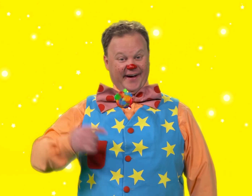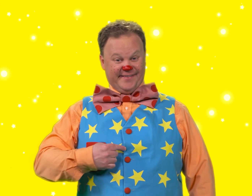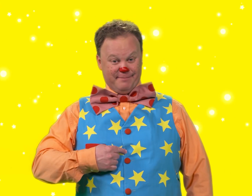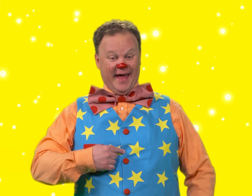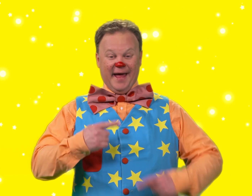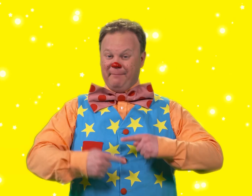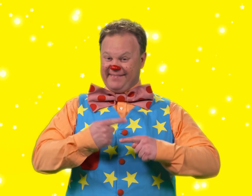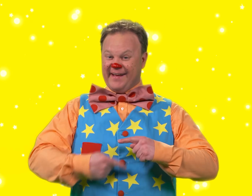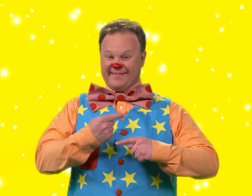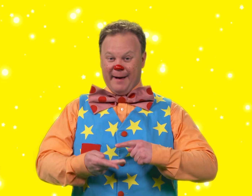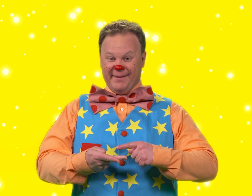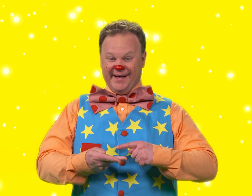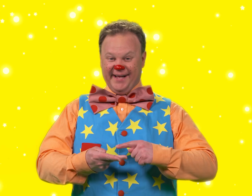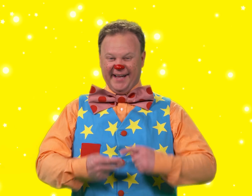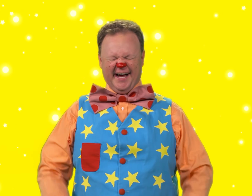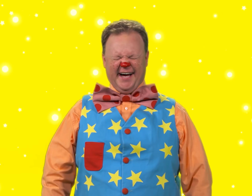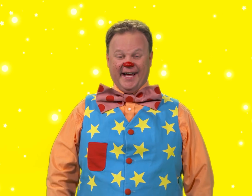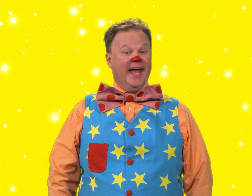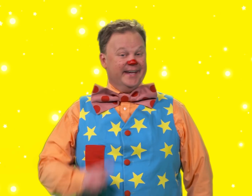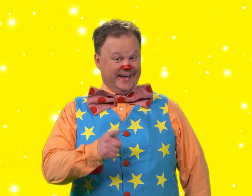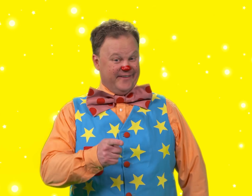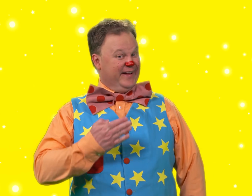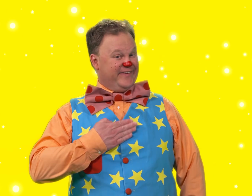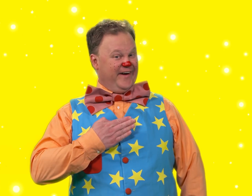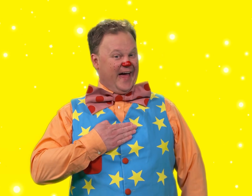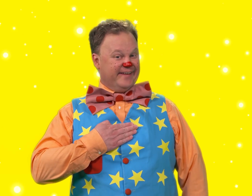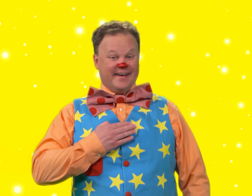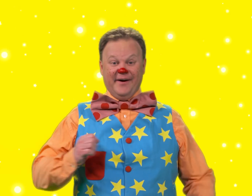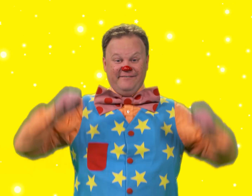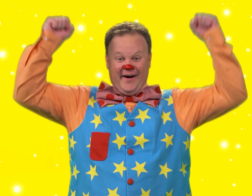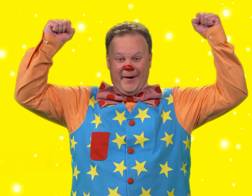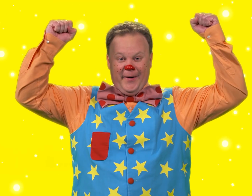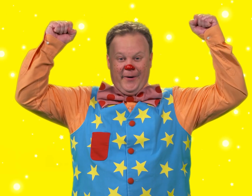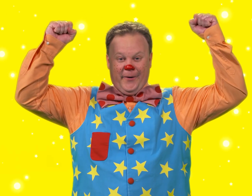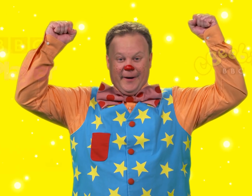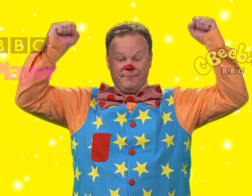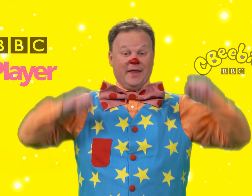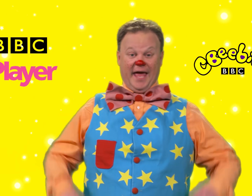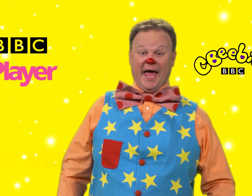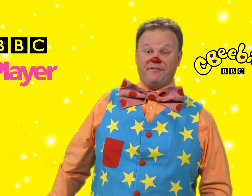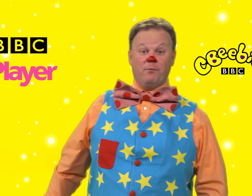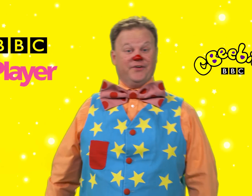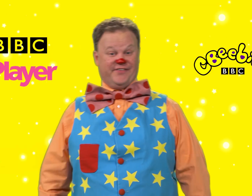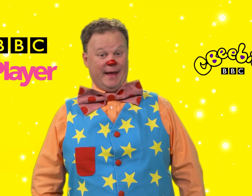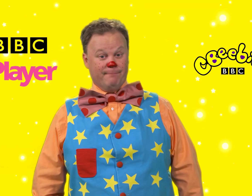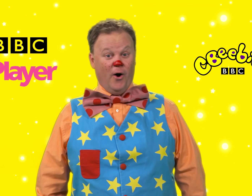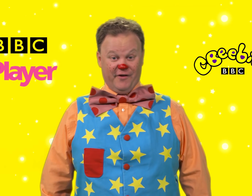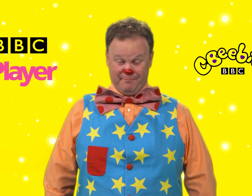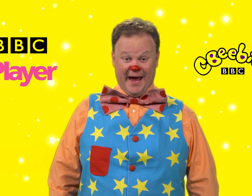It's me, Mr. Tumble! Did you enjoy that? Woohoo! If you want to see more of me and